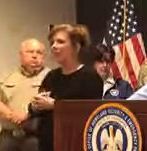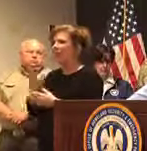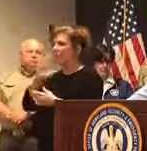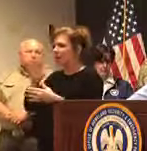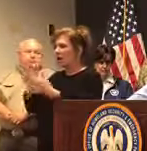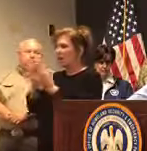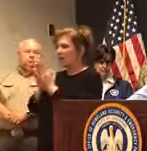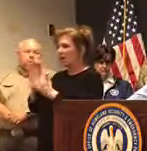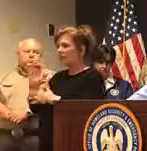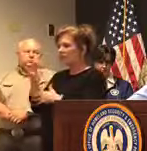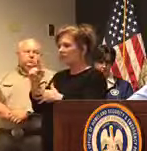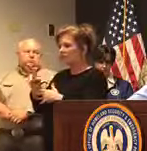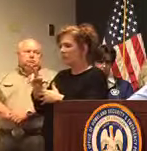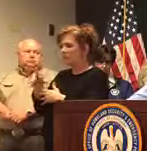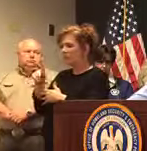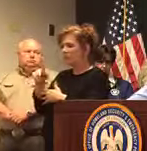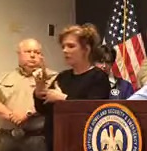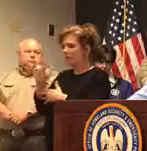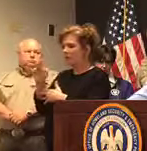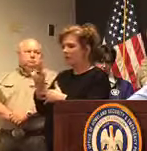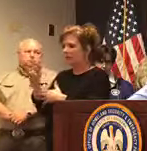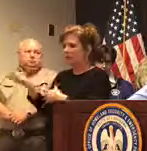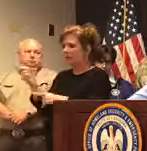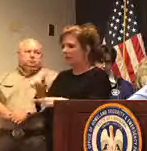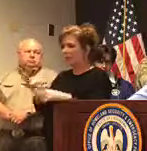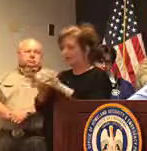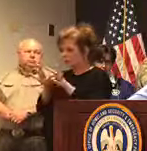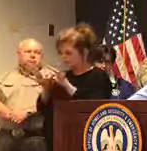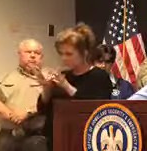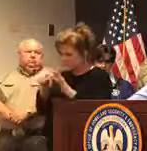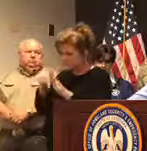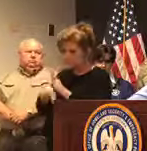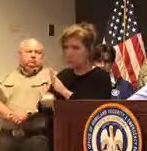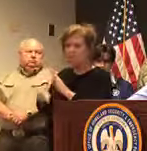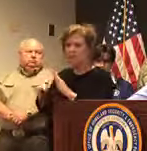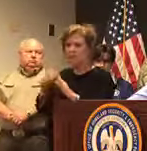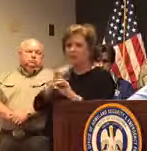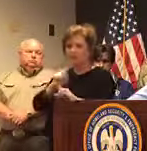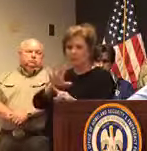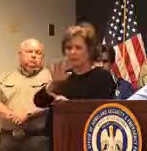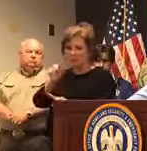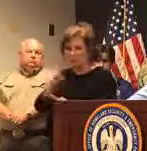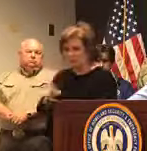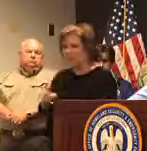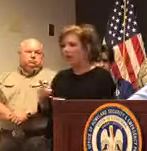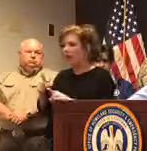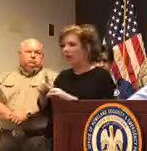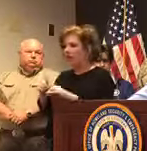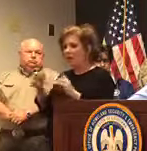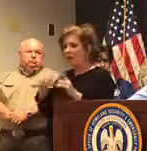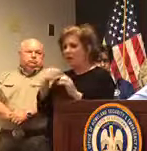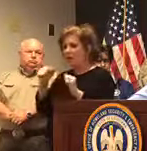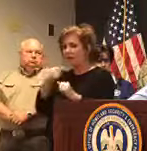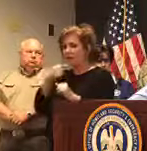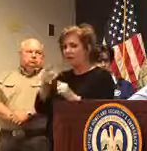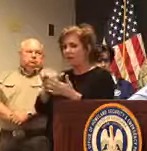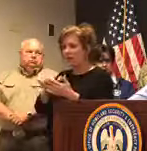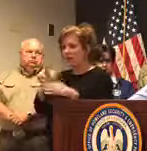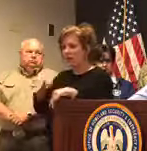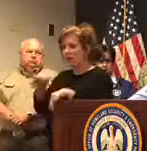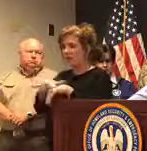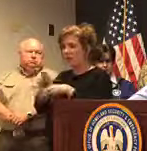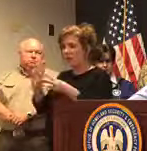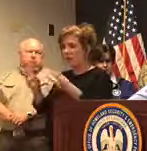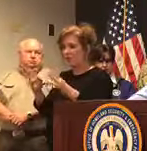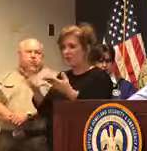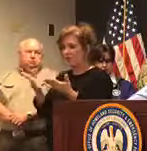up and give some detailed explanation and answer to the question. However, I can tell you that the National Weather